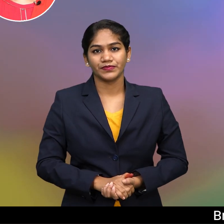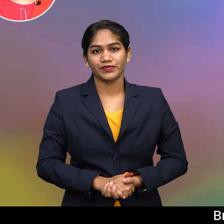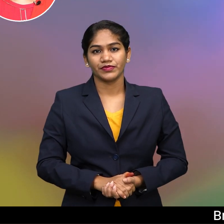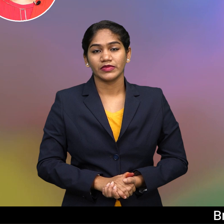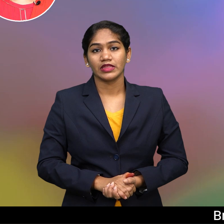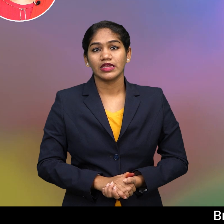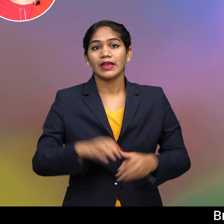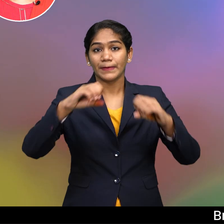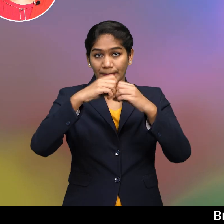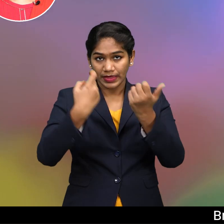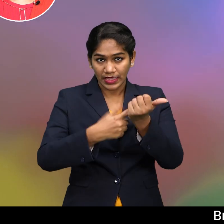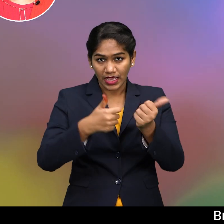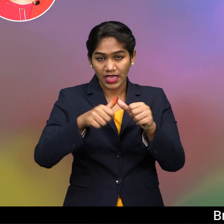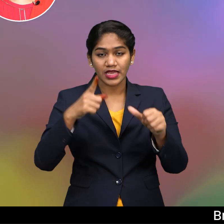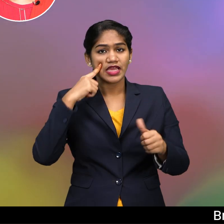Brainstem